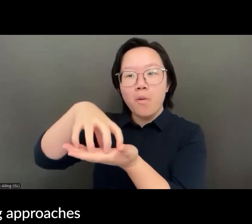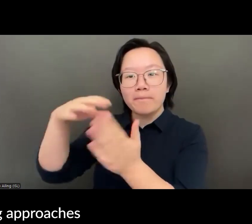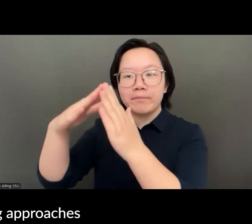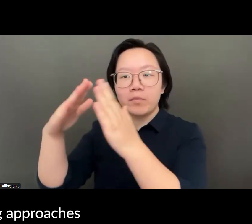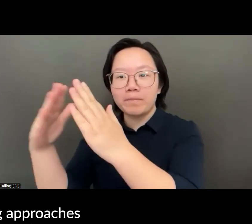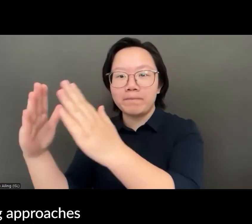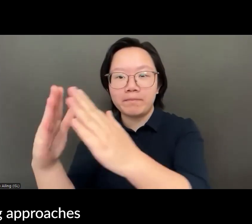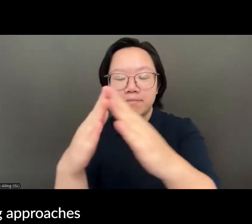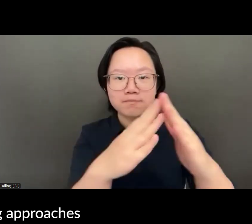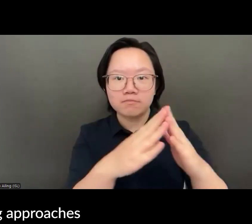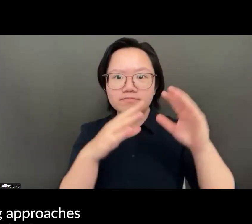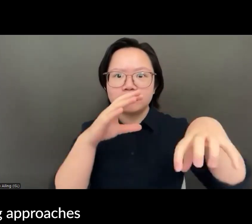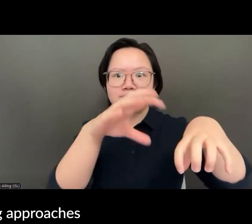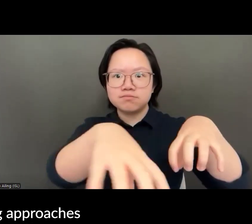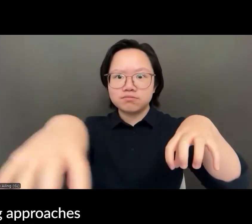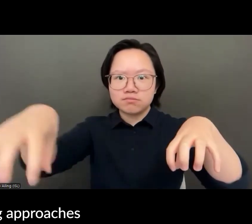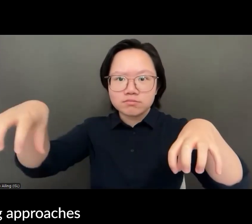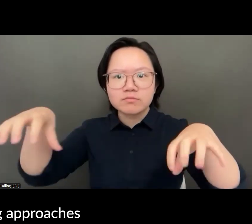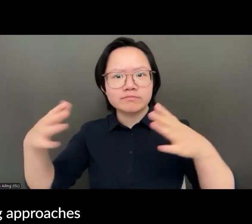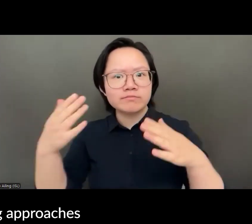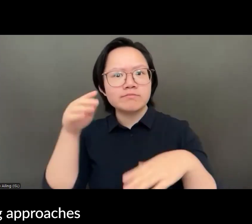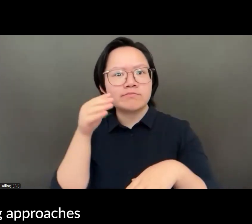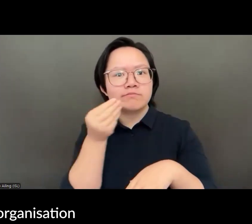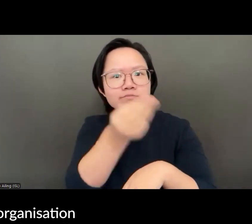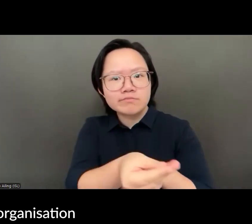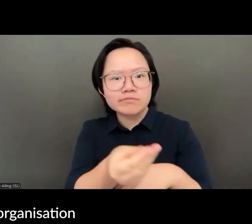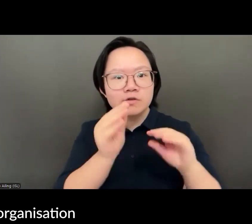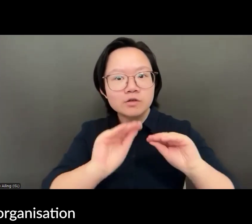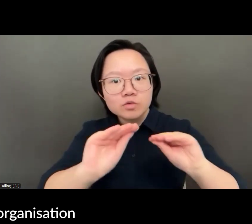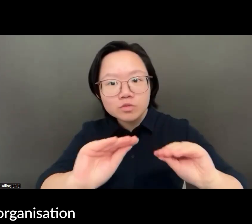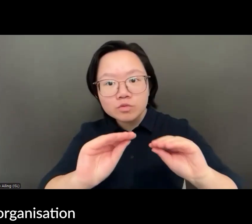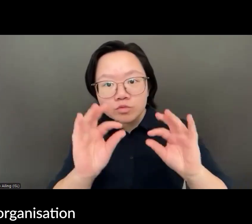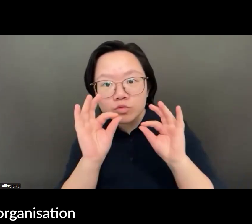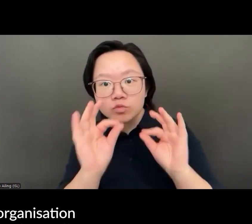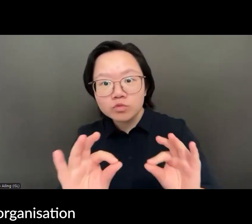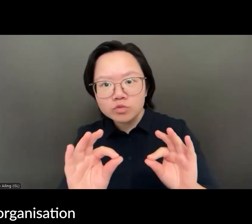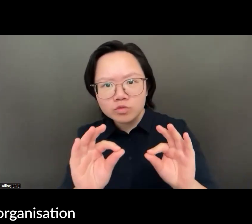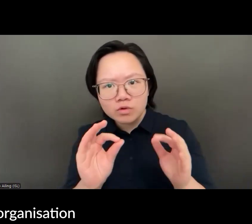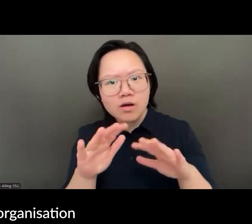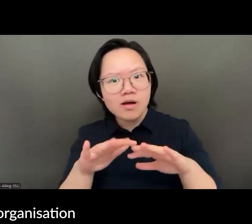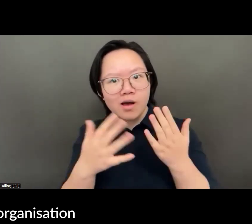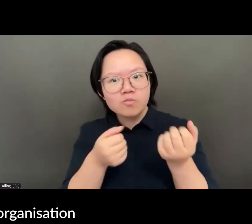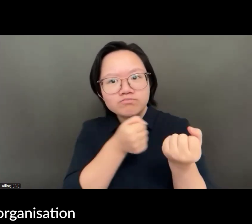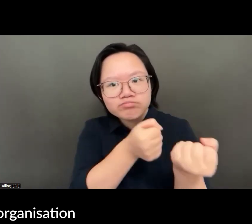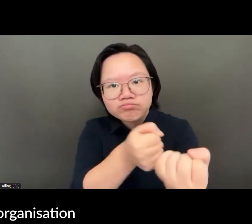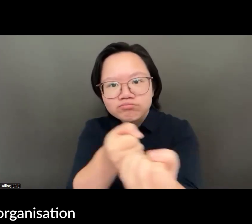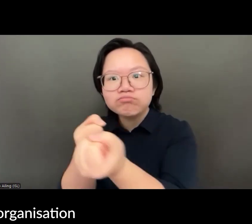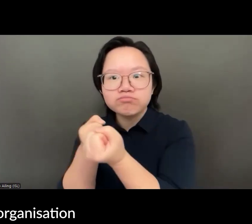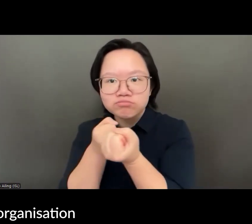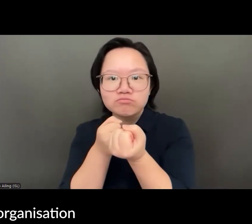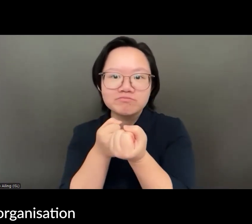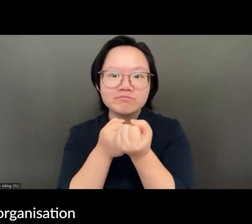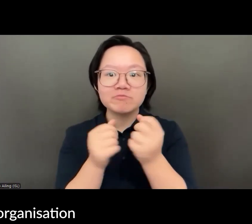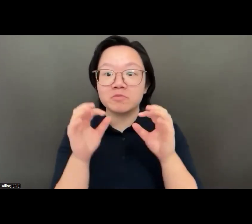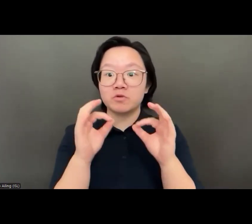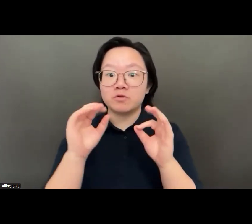implementation of safeguarding approaches in our organization. So CDD is an organization